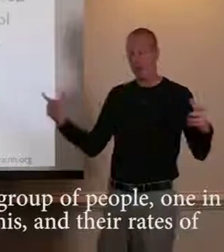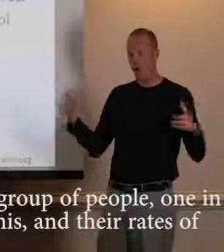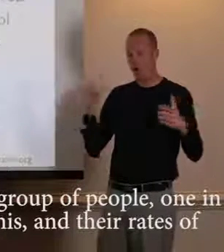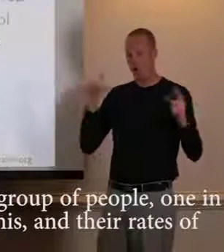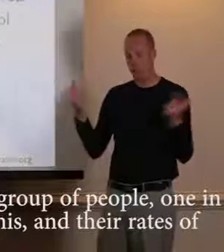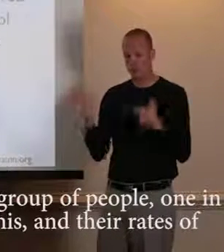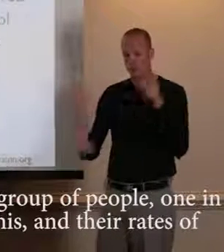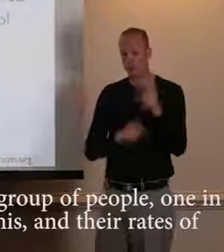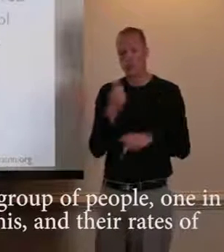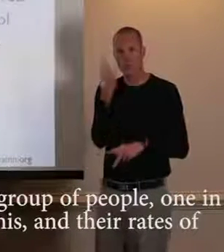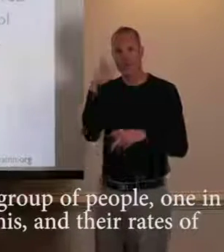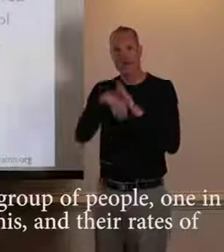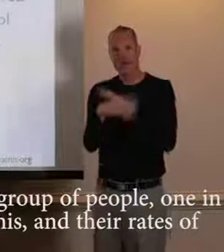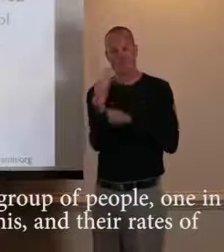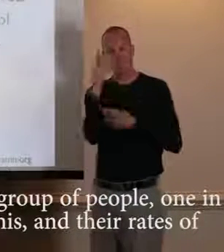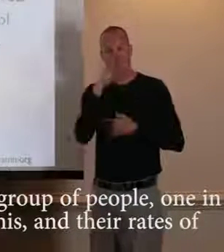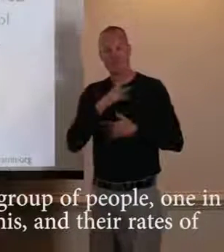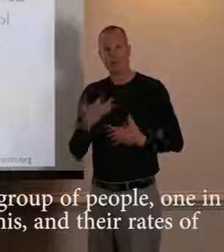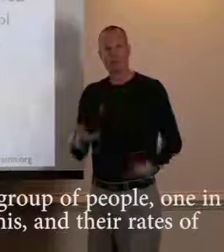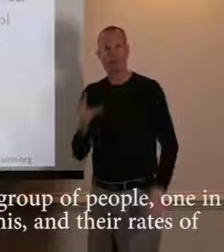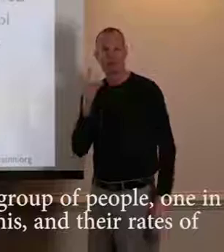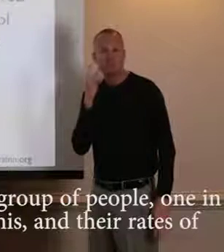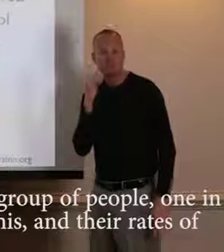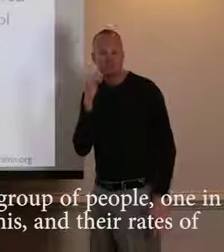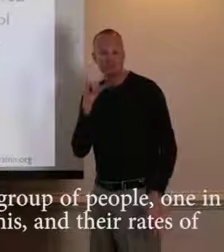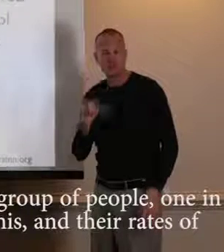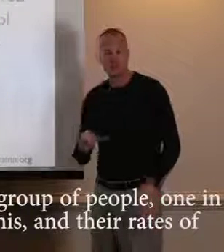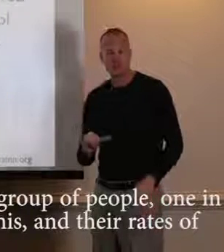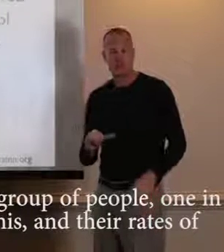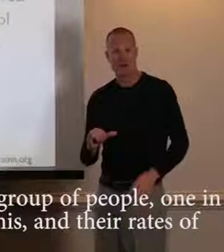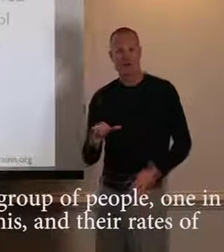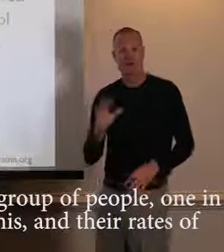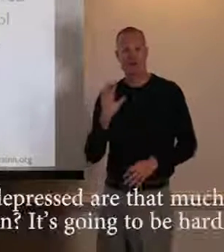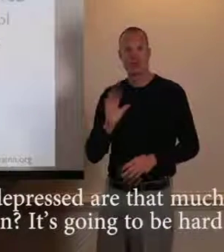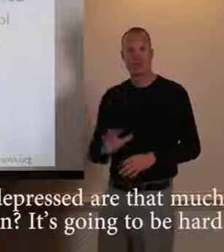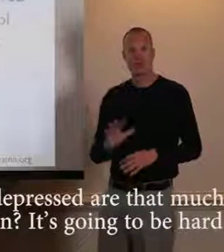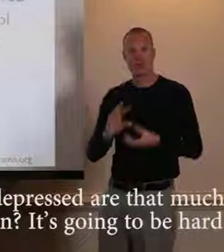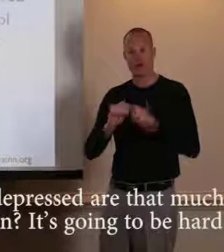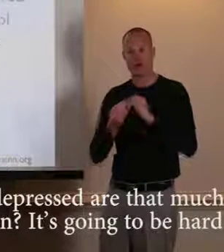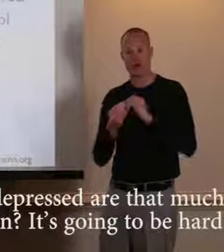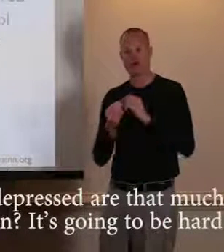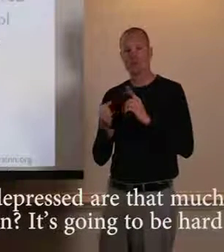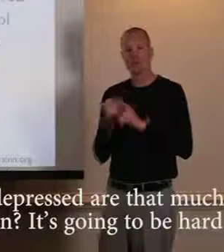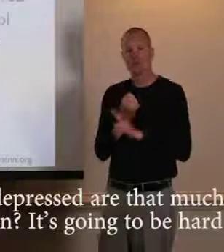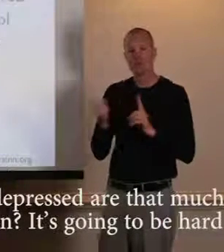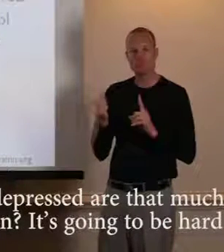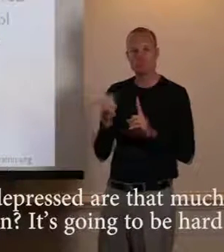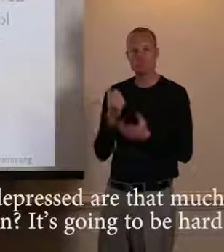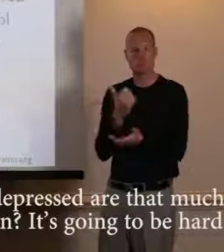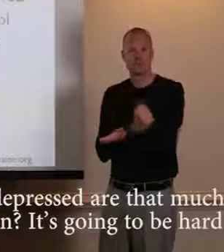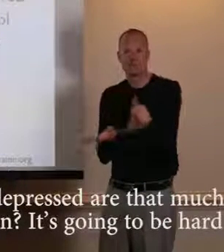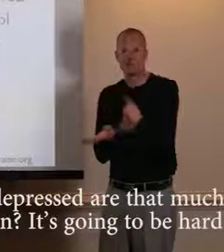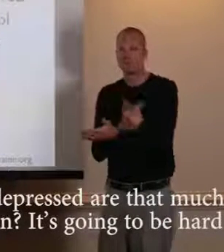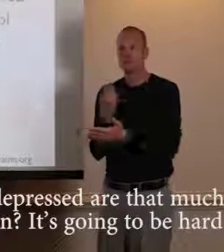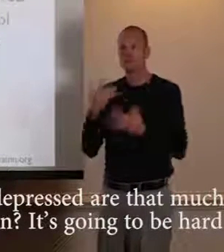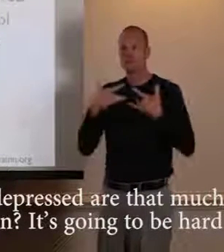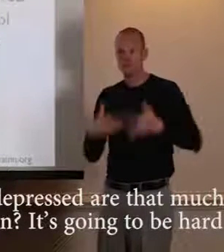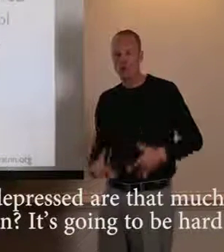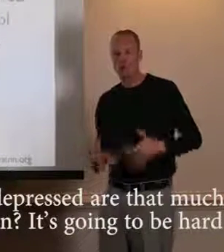who have experienced this, and their rates of abusing substance use or being depressed is that